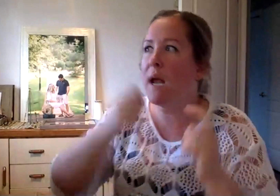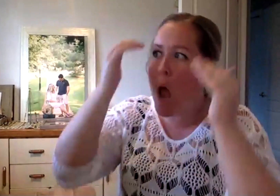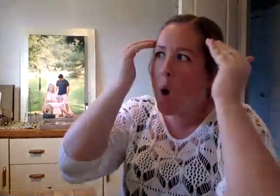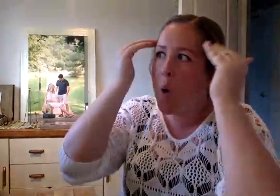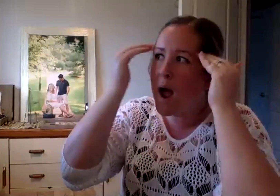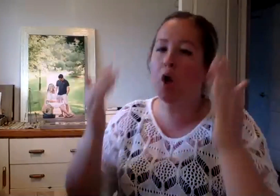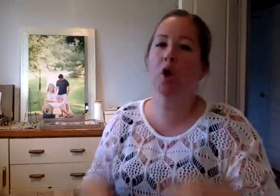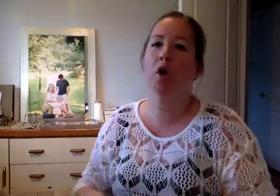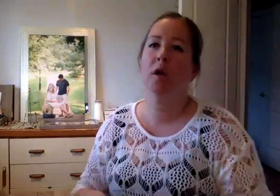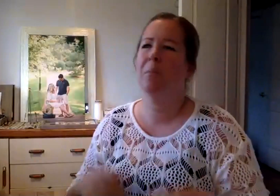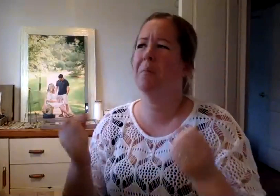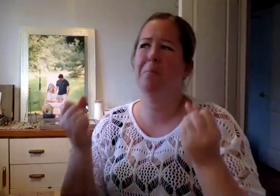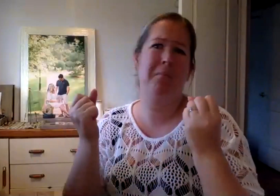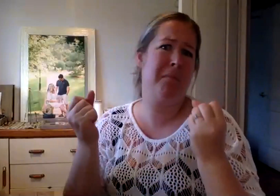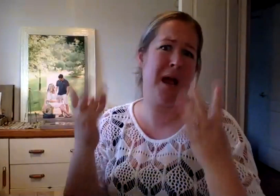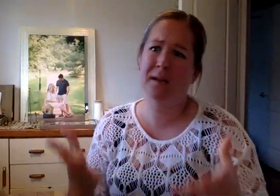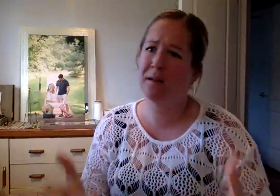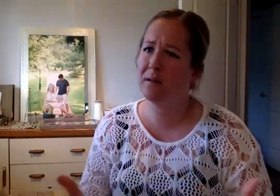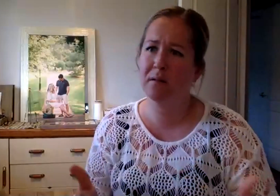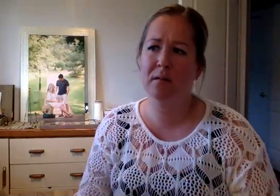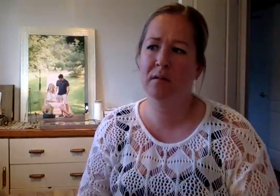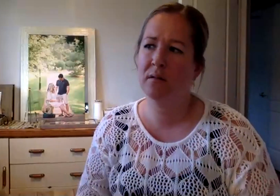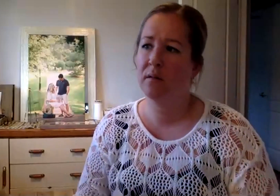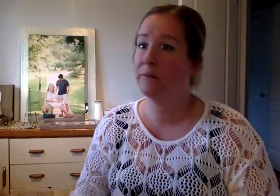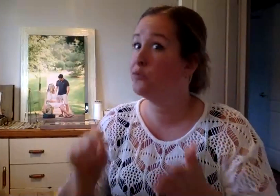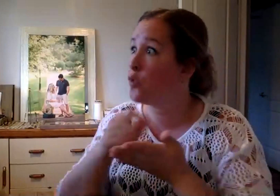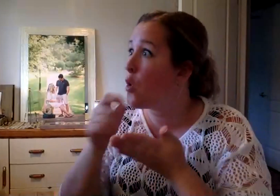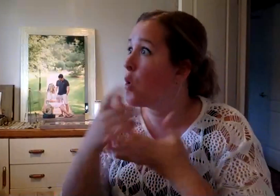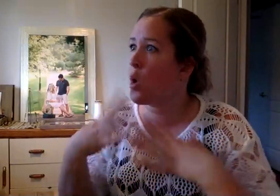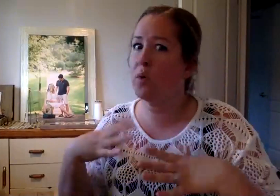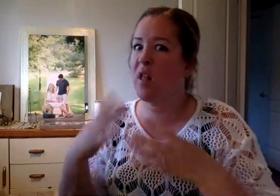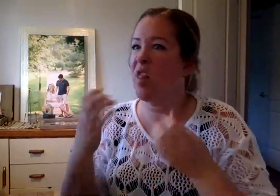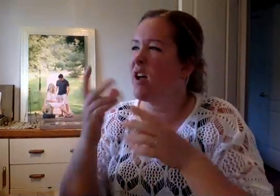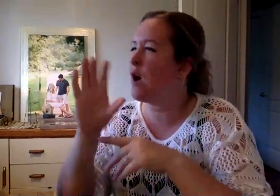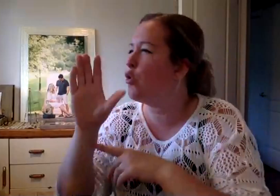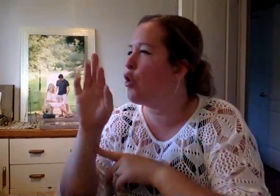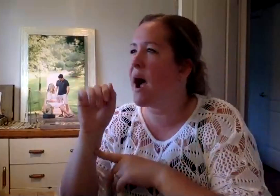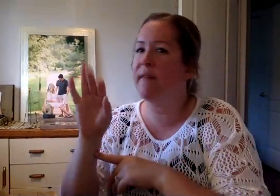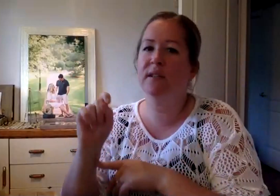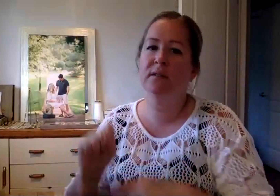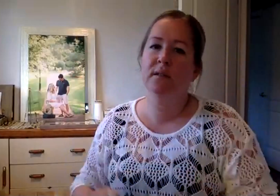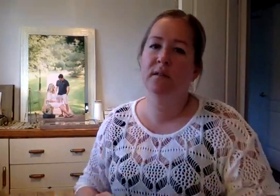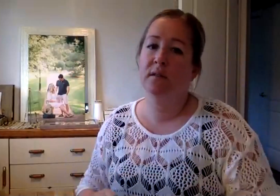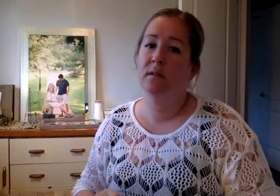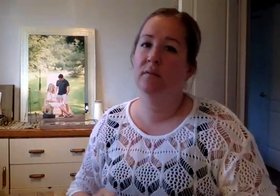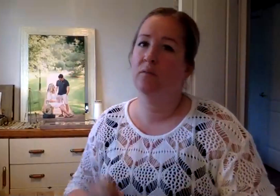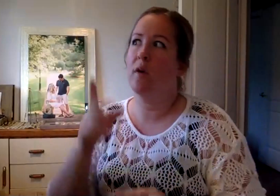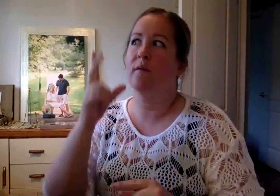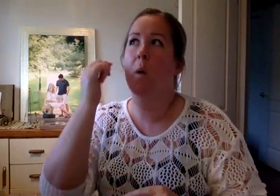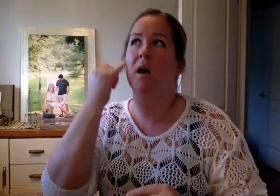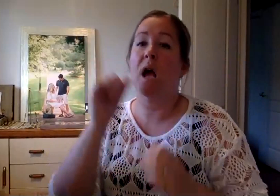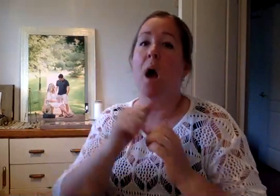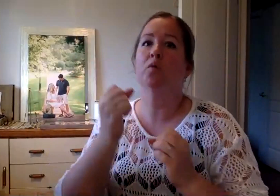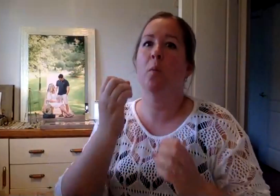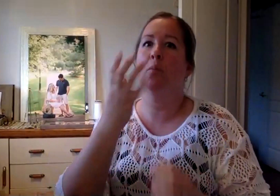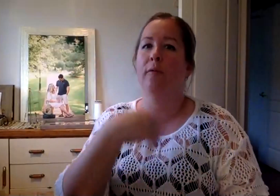Different cultures that we're not even aware of from different communities that also join as well. A lot of crafts as